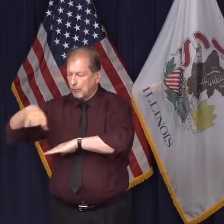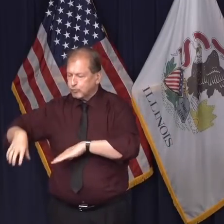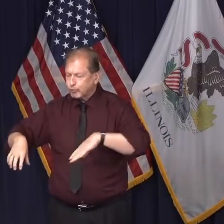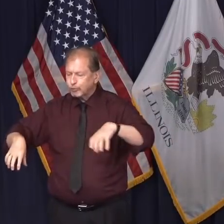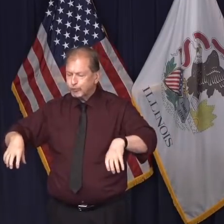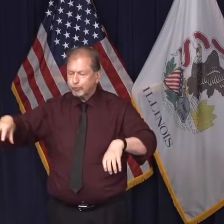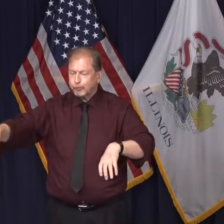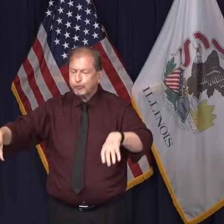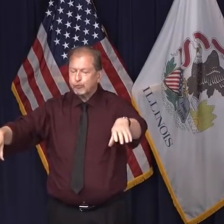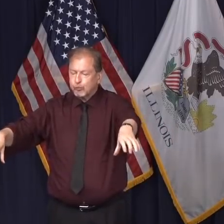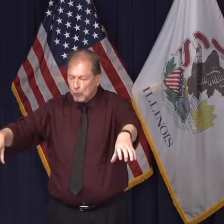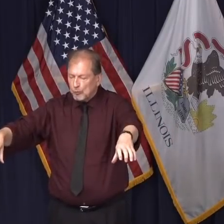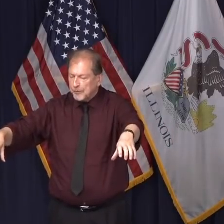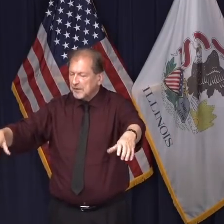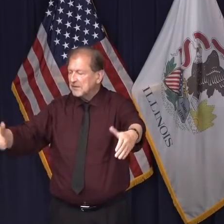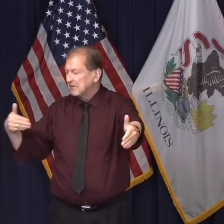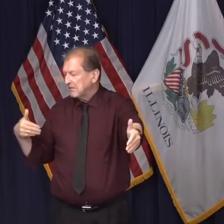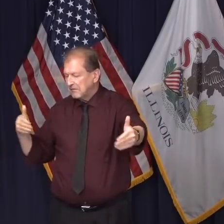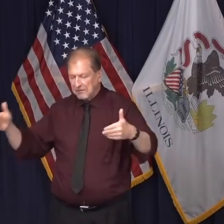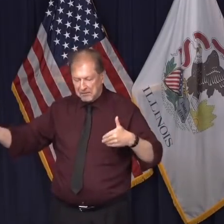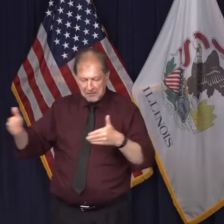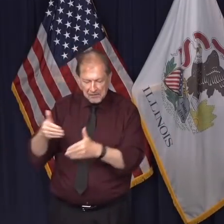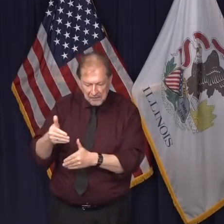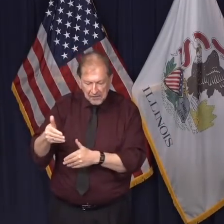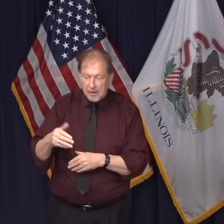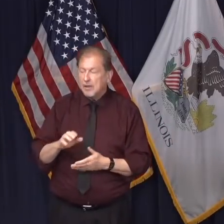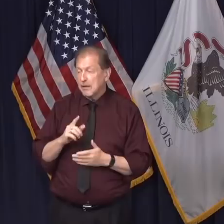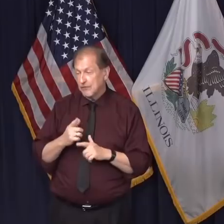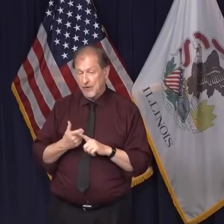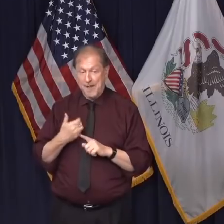from experience, also the advice of